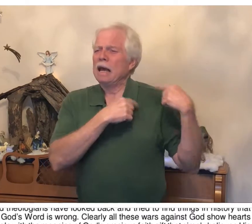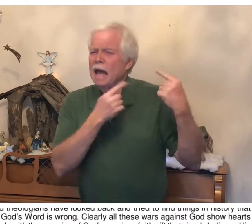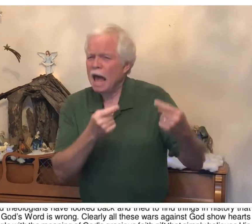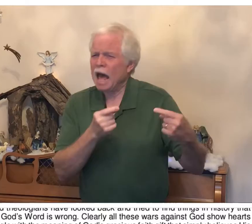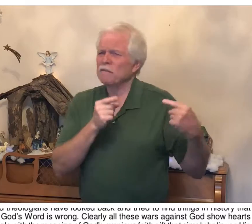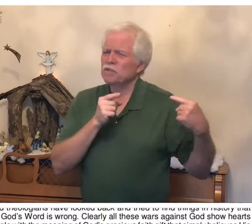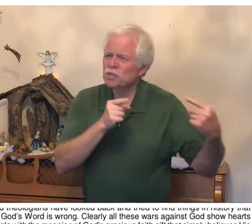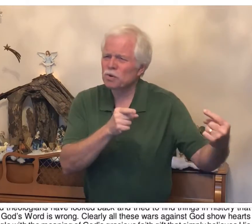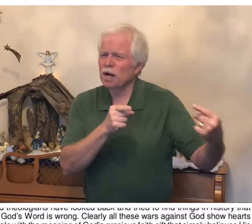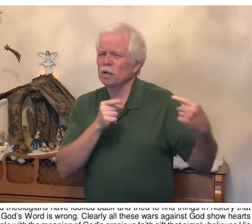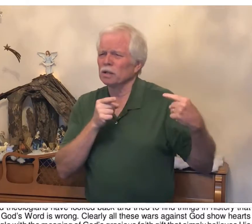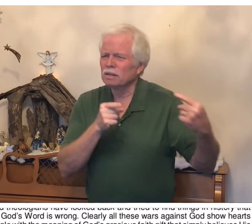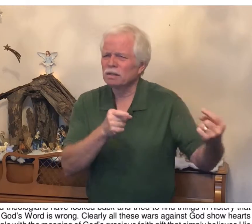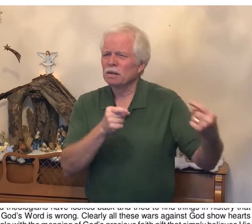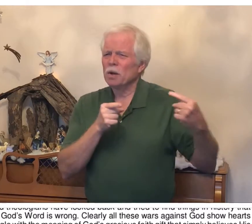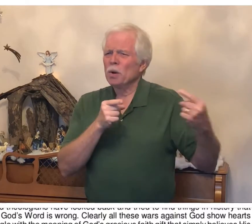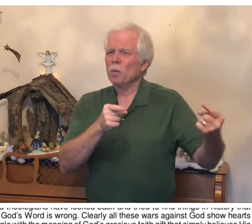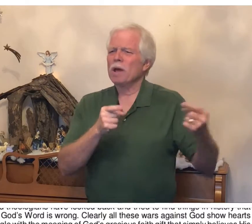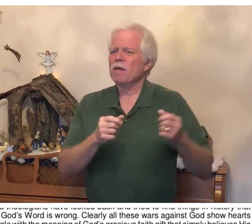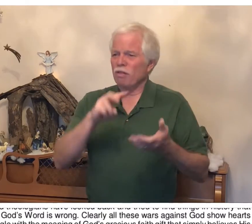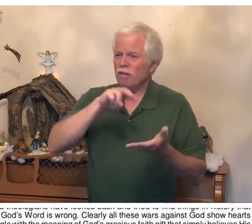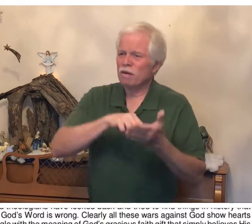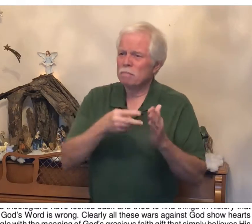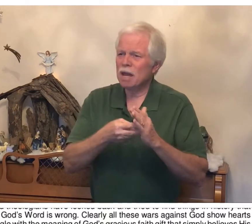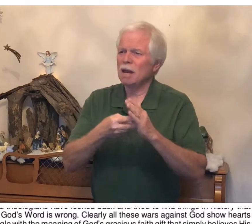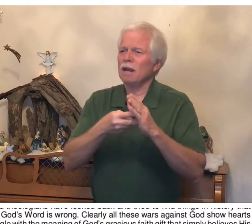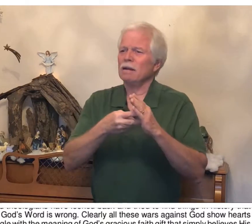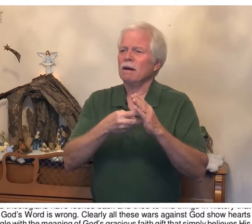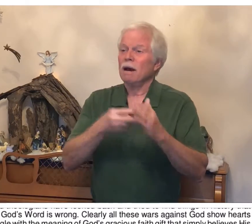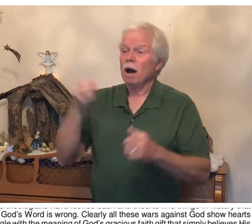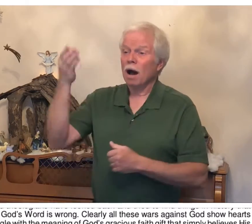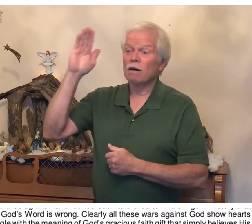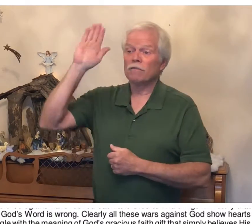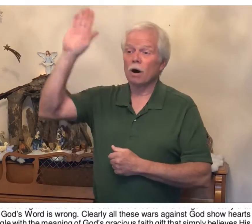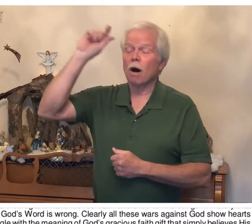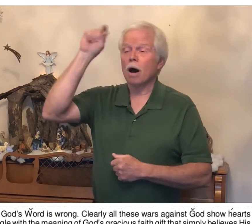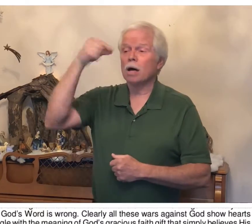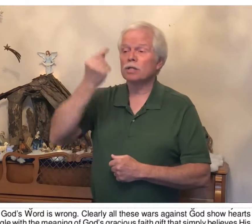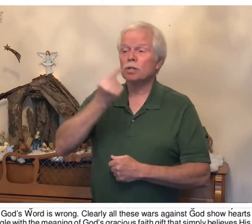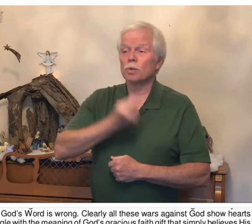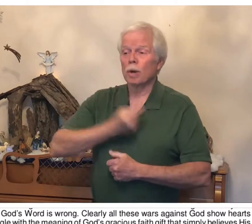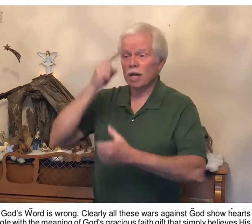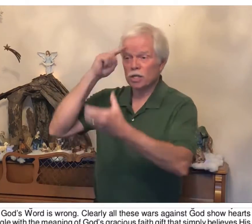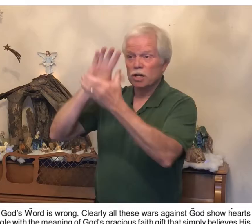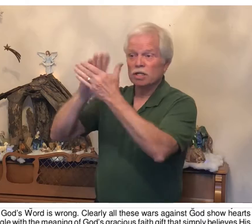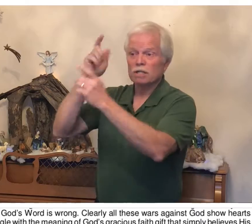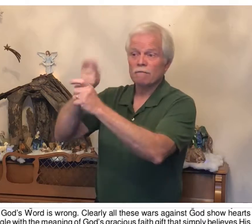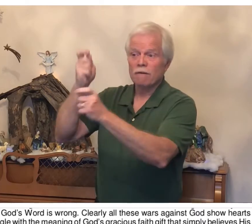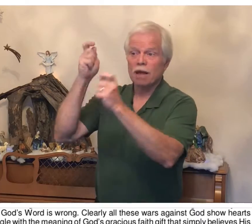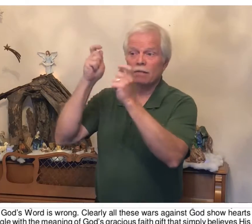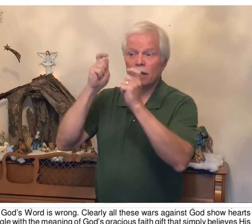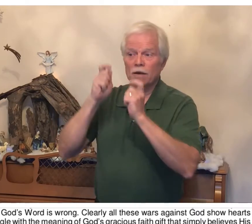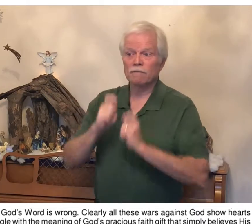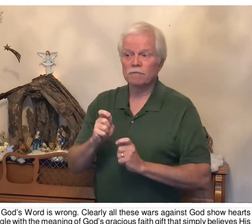have struggled with the meaning of God's gracious faith gift